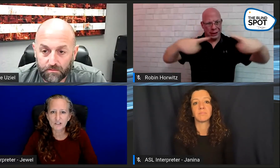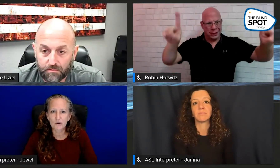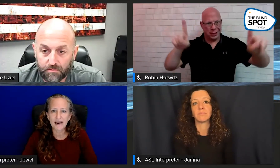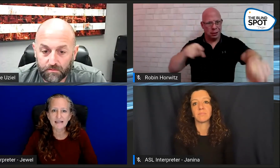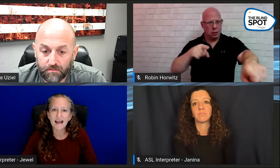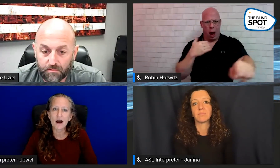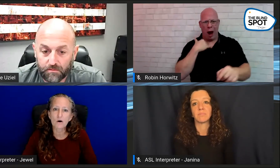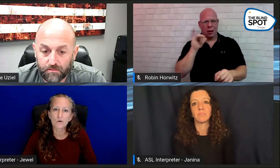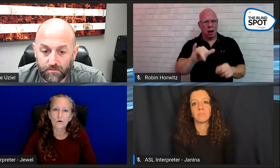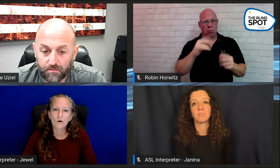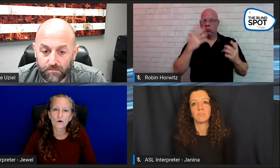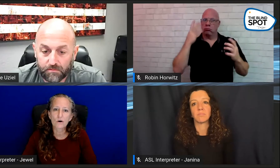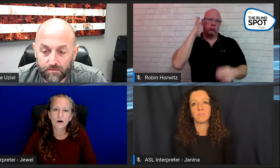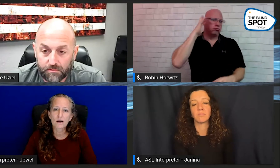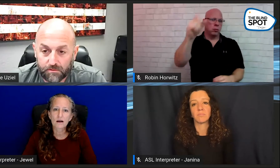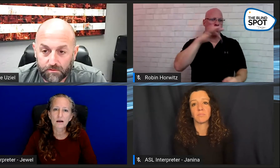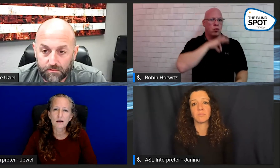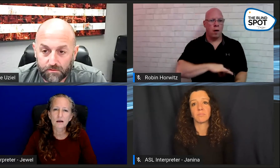Tesla's great. Now,